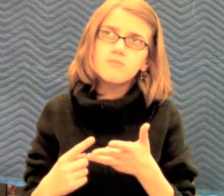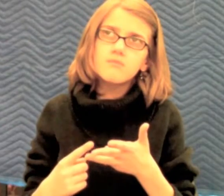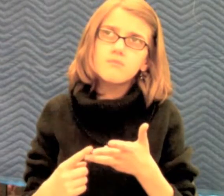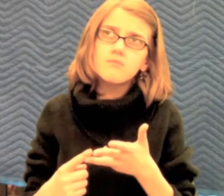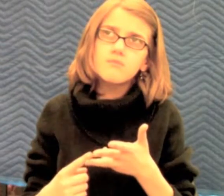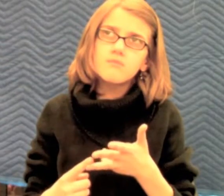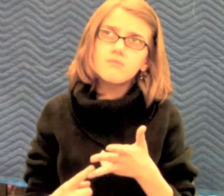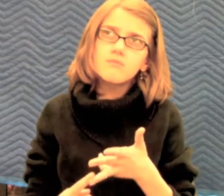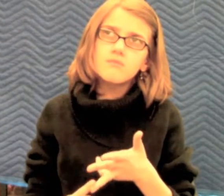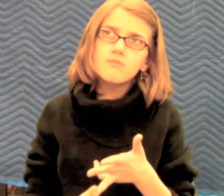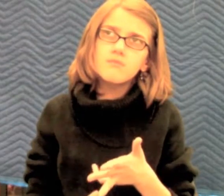sometimes...